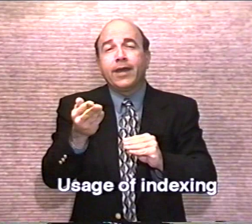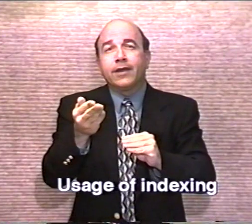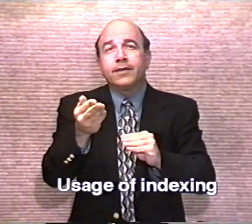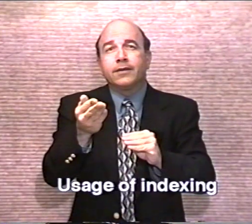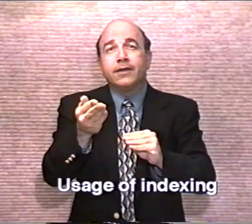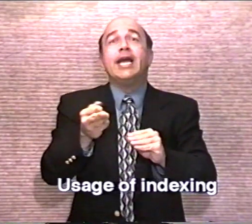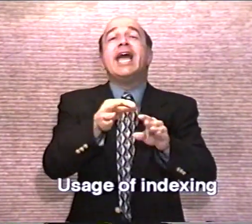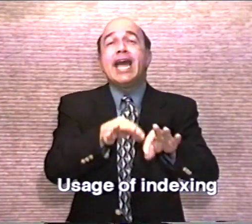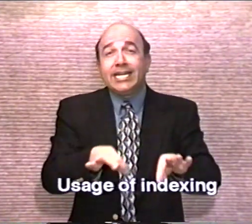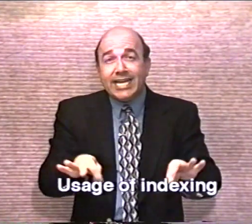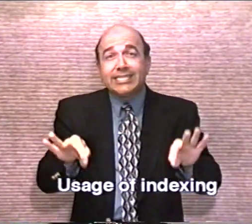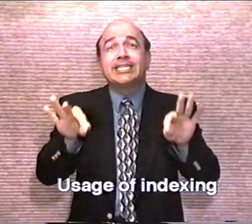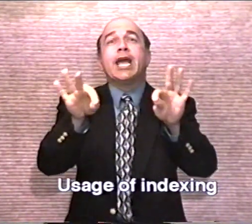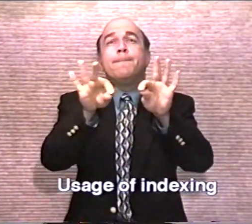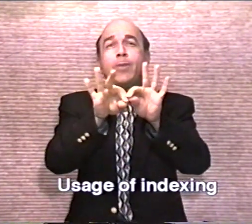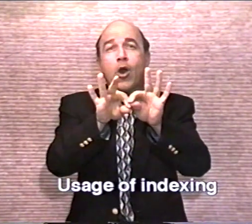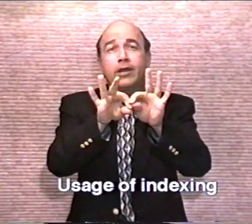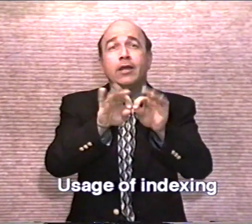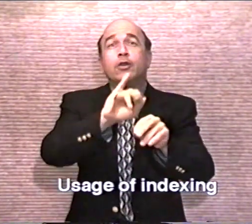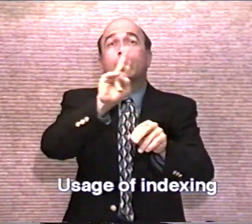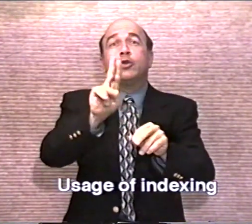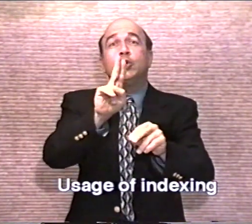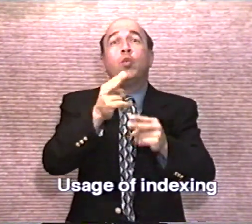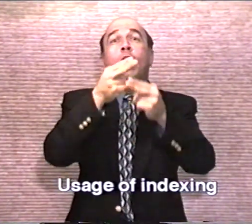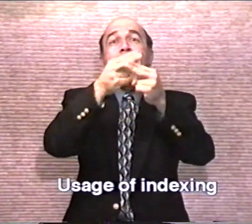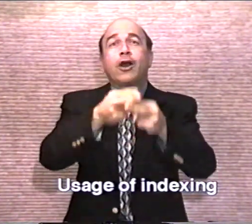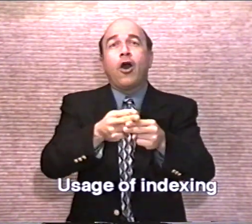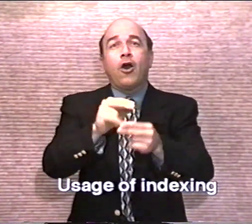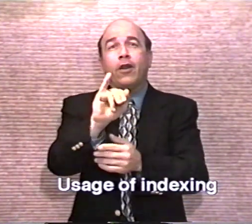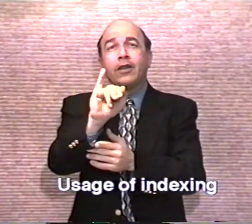thing, it is important to use what I call